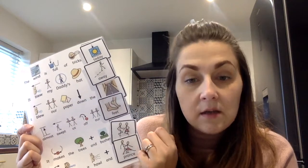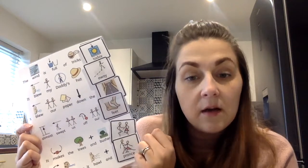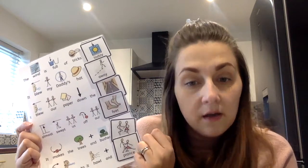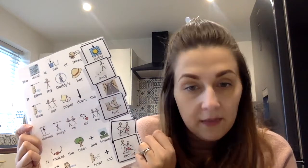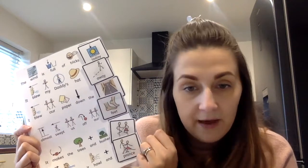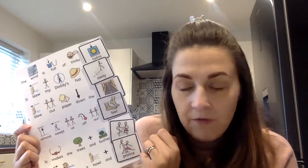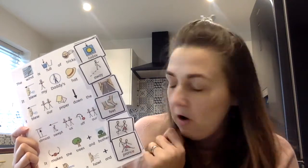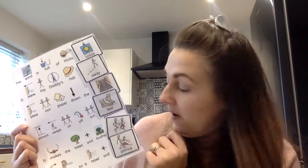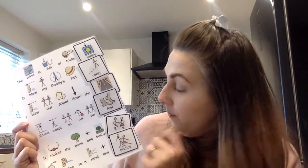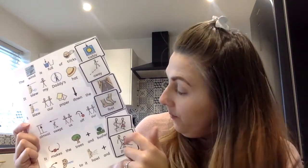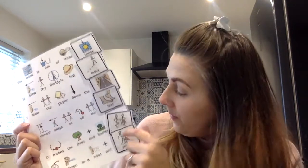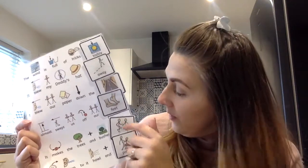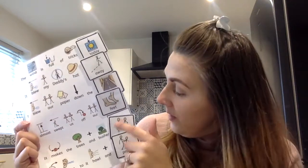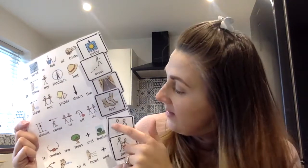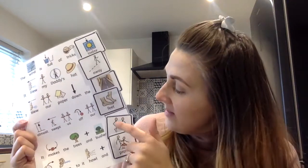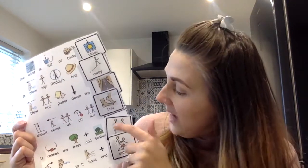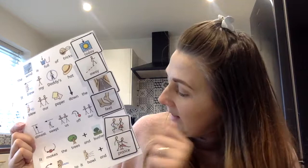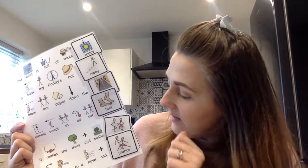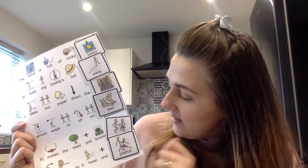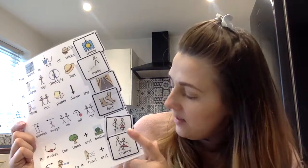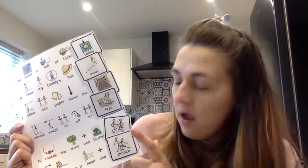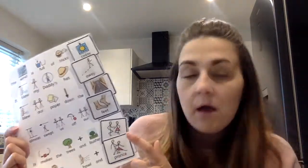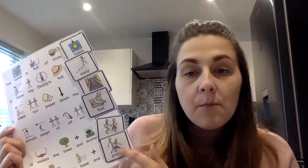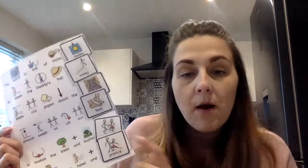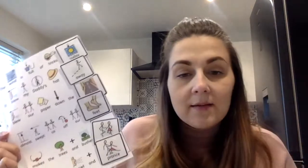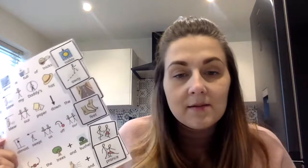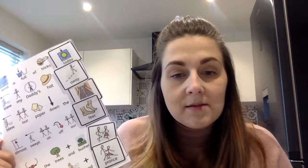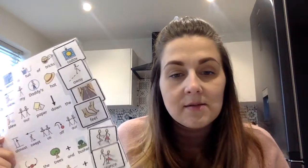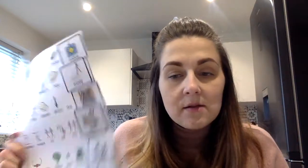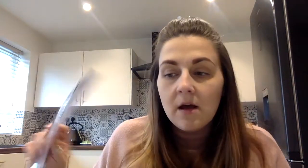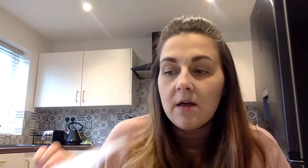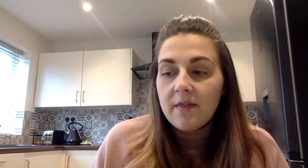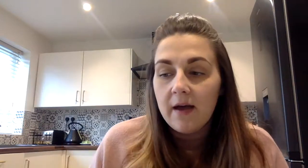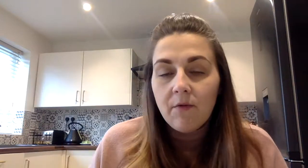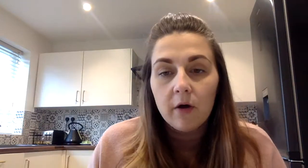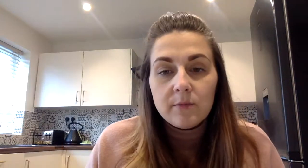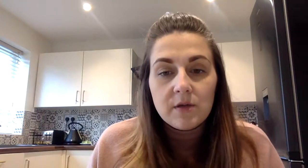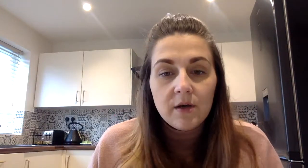They rhyme? They rhyme? prance. They rhyme too.